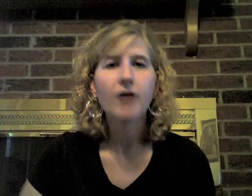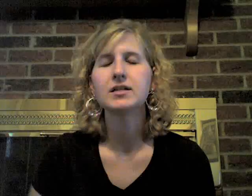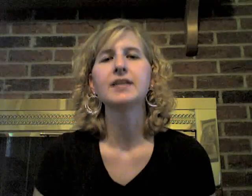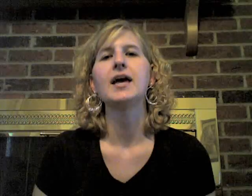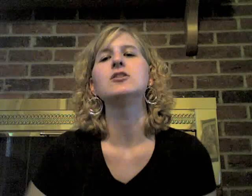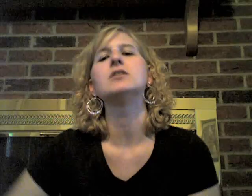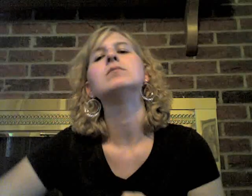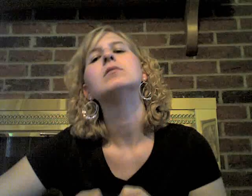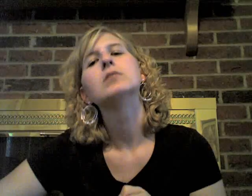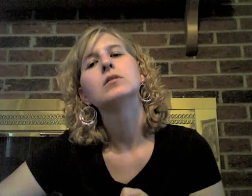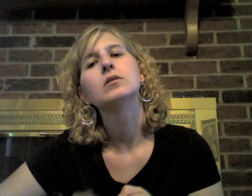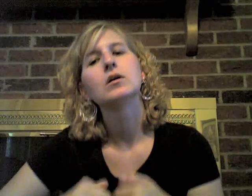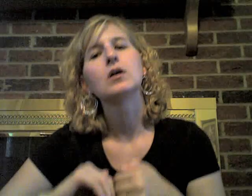like that. It's just.